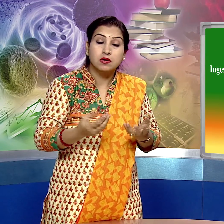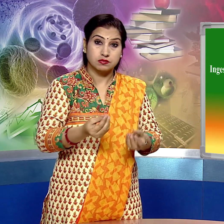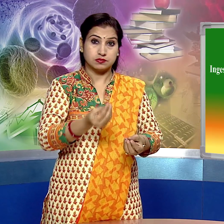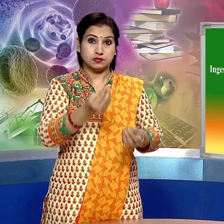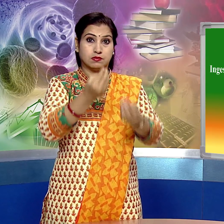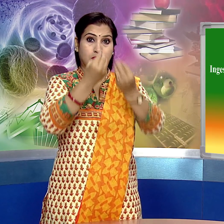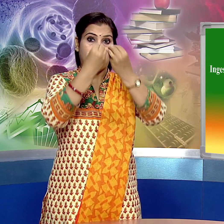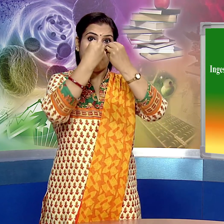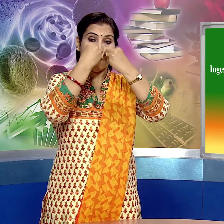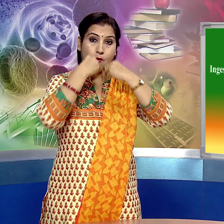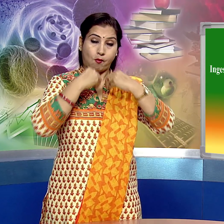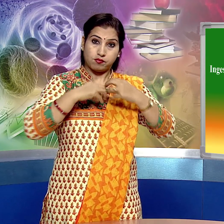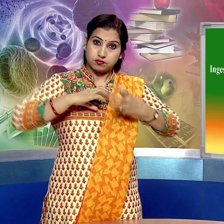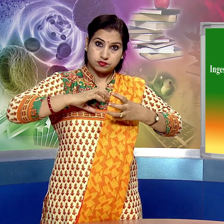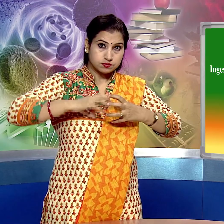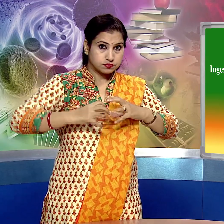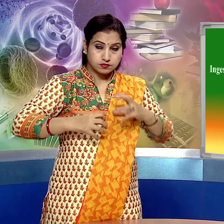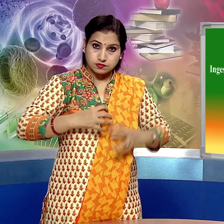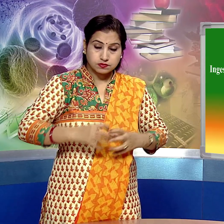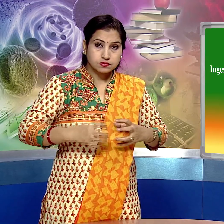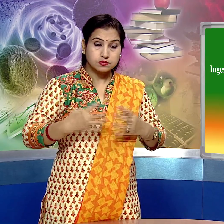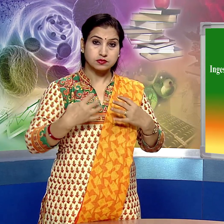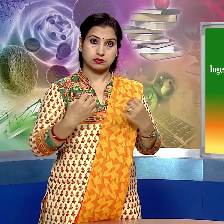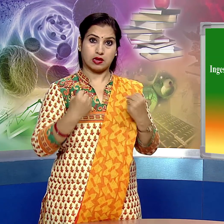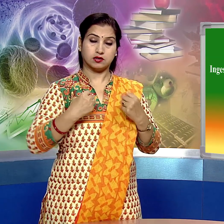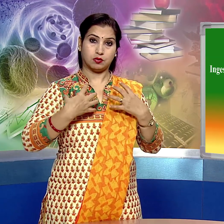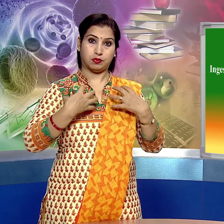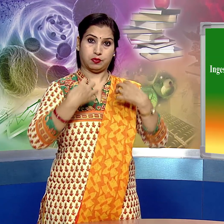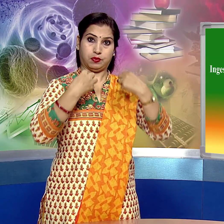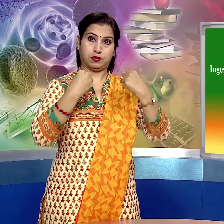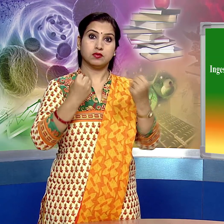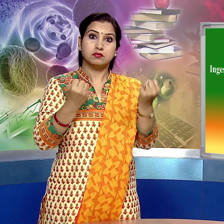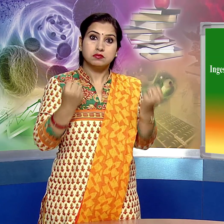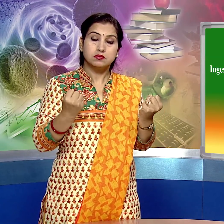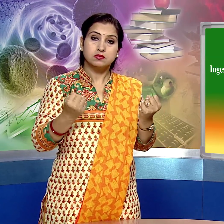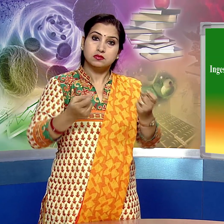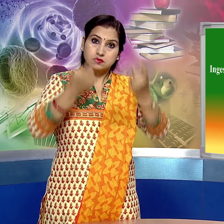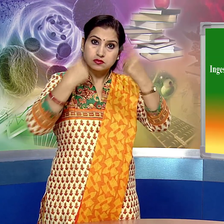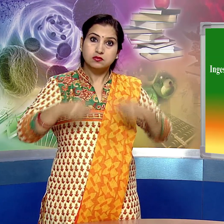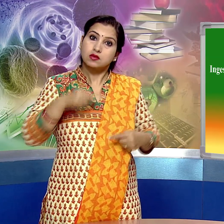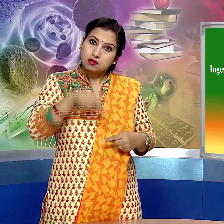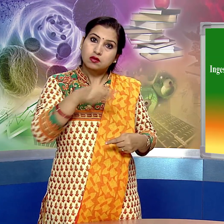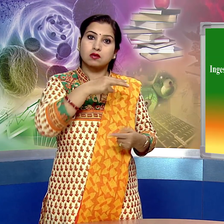Nutrition is the utilization of food in the body for health and well-being.